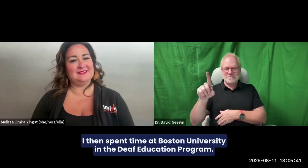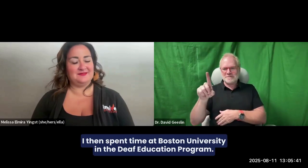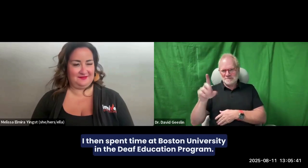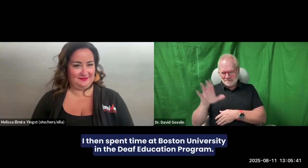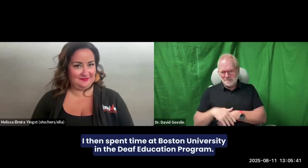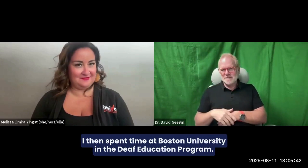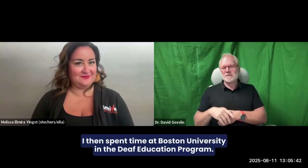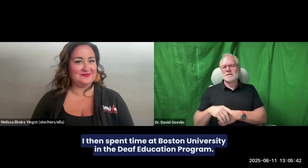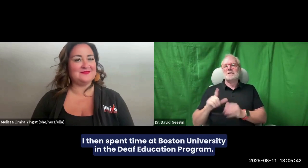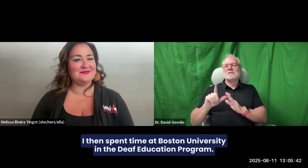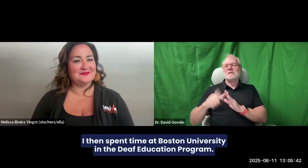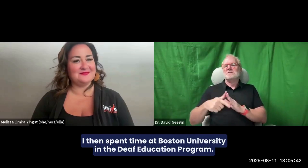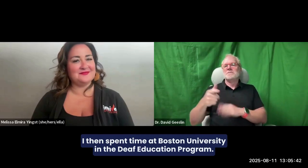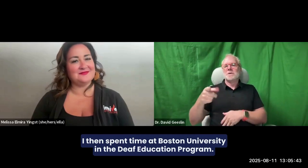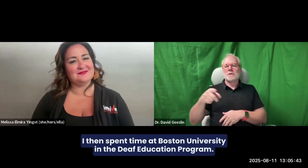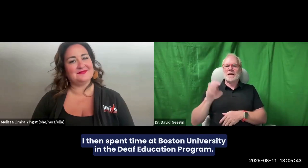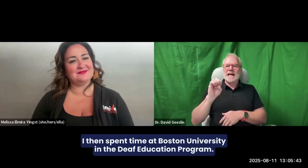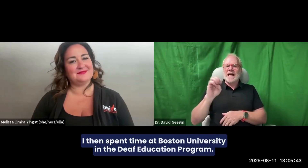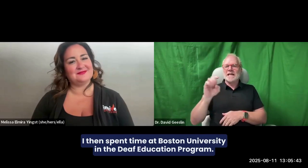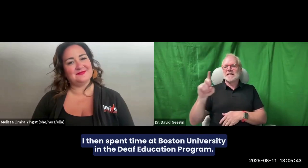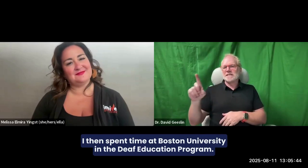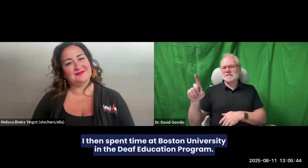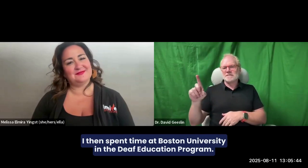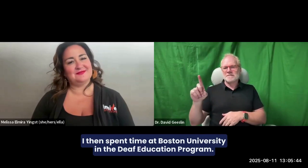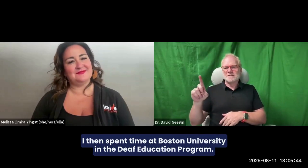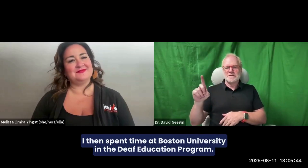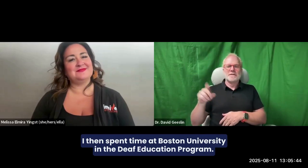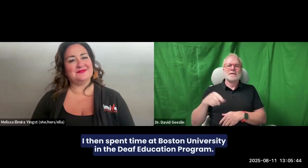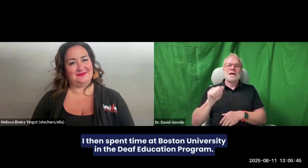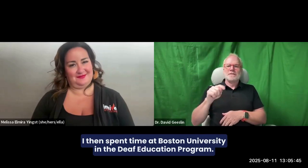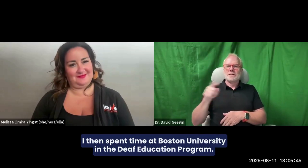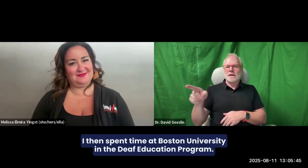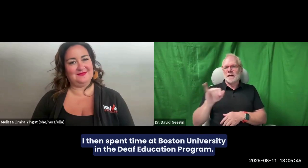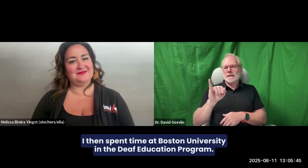spent time at Boston University in the deaf education program.